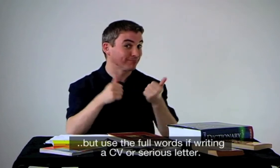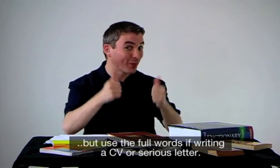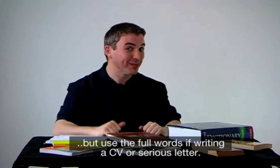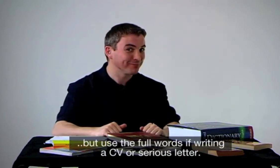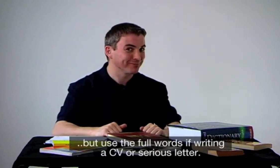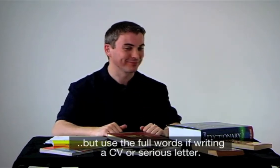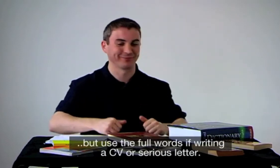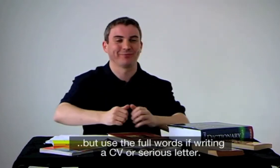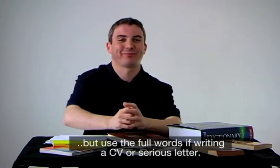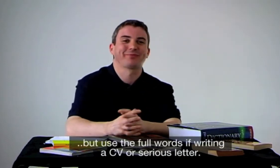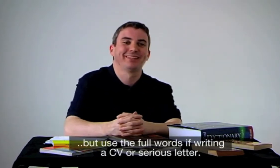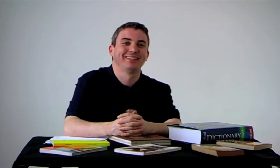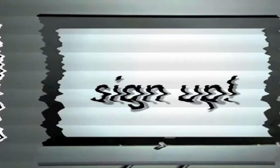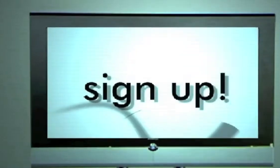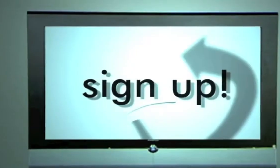CV or serious letter, okay?